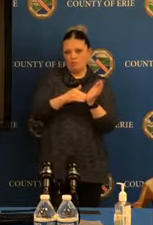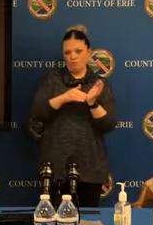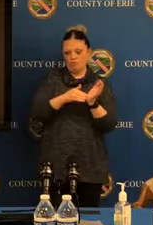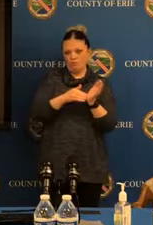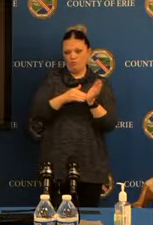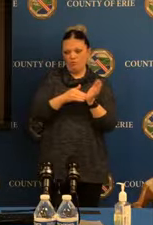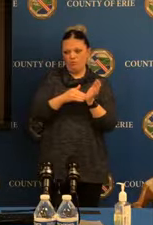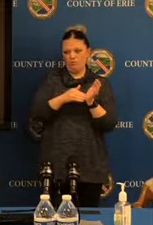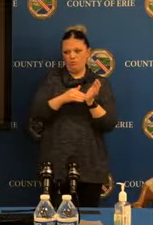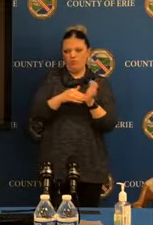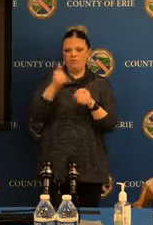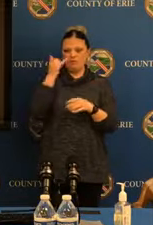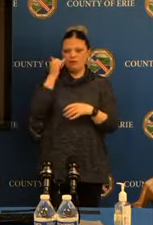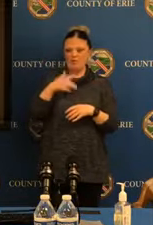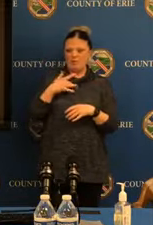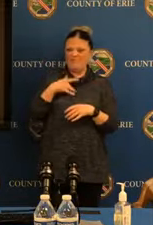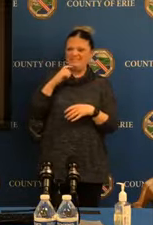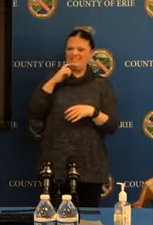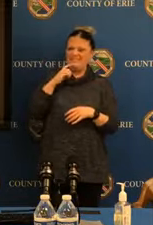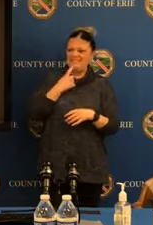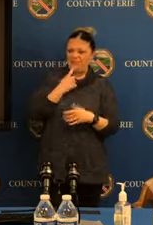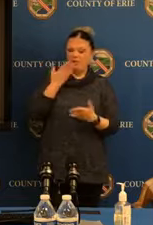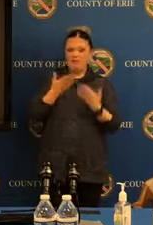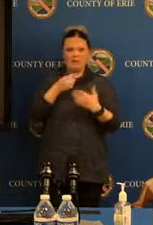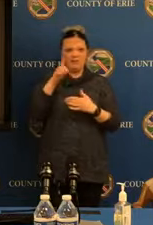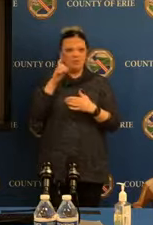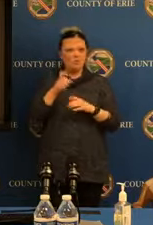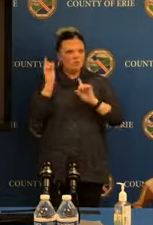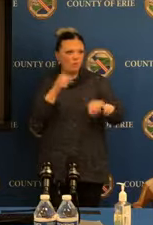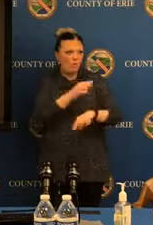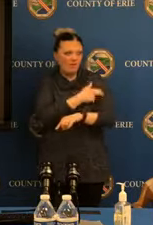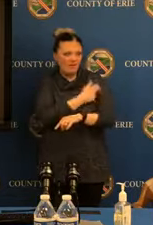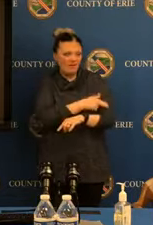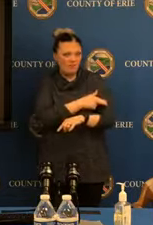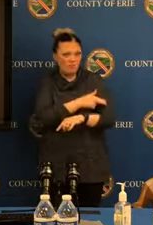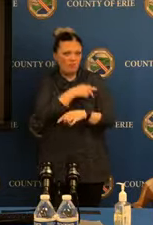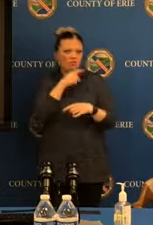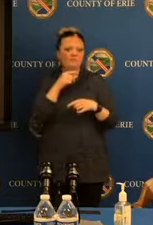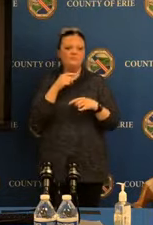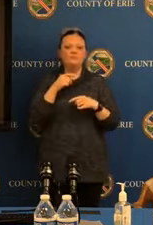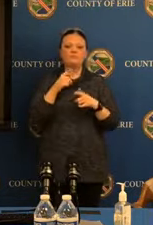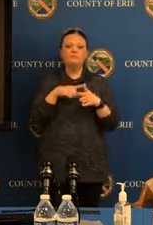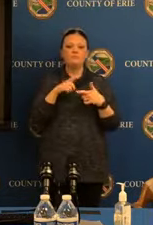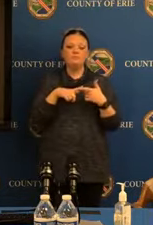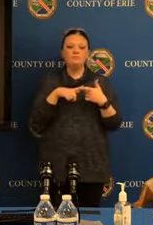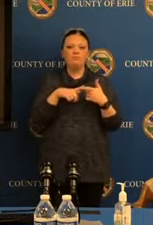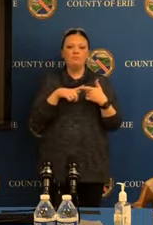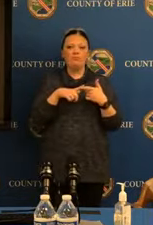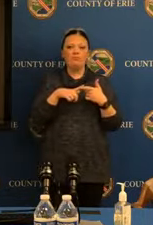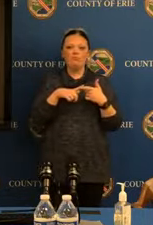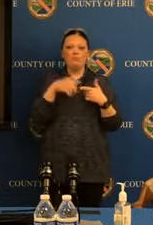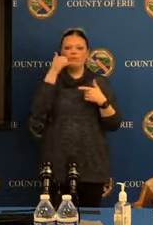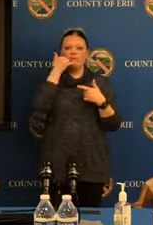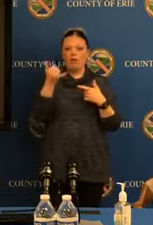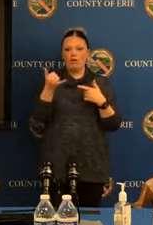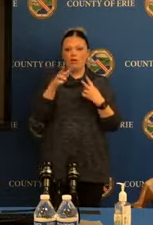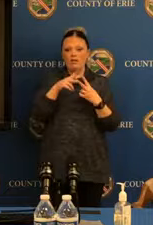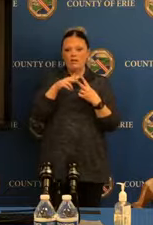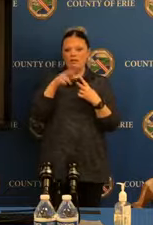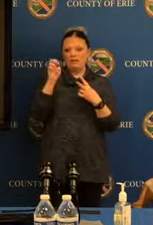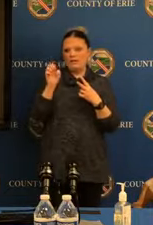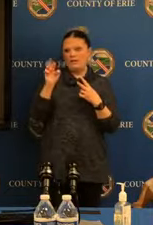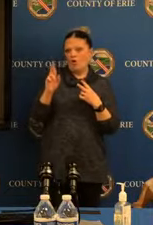you feel that you're seriously ill and you may need hospitalization, you can go to call at either an